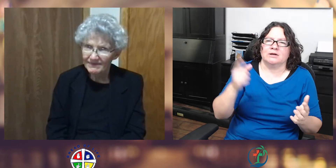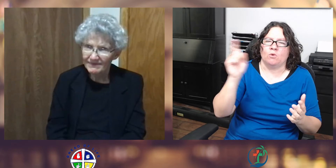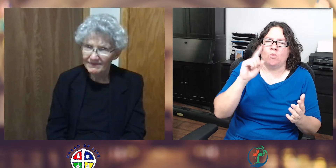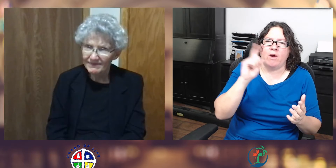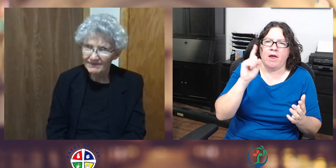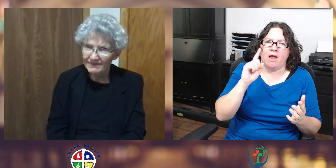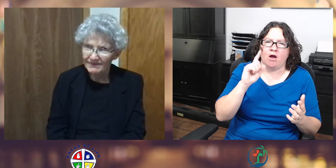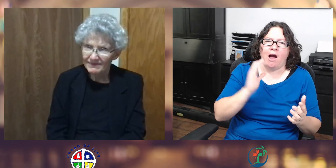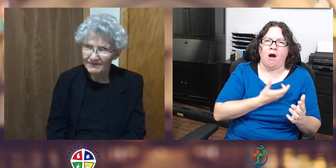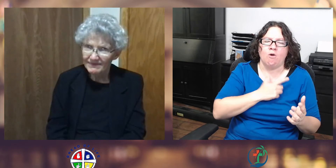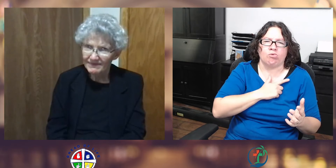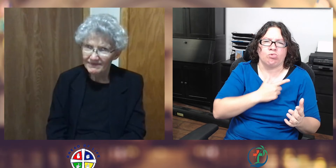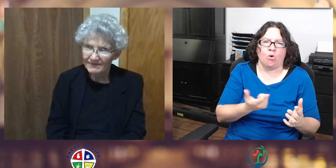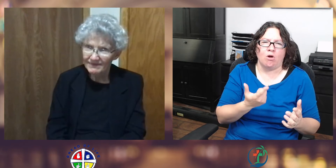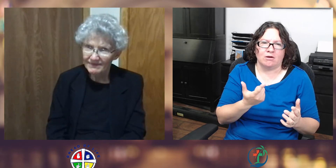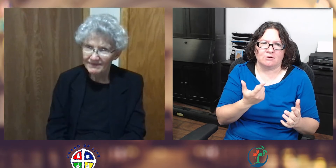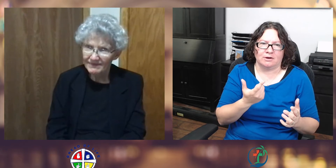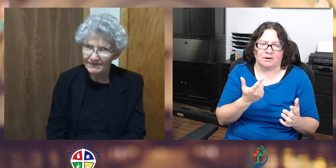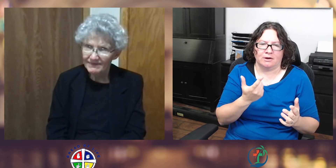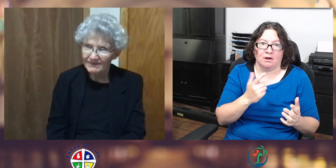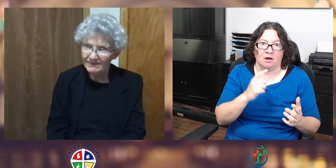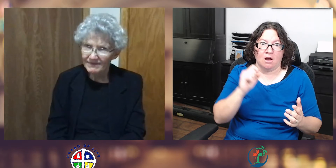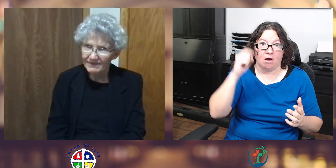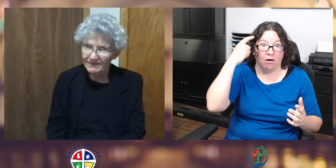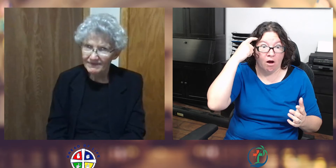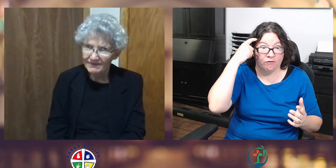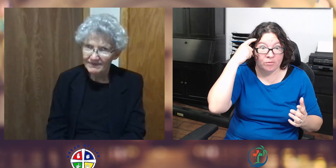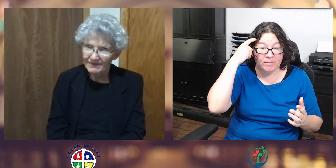Good night. Good night, Philip.